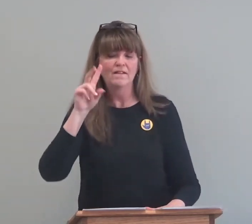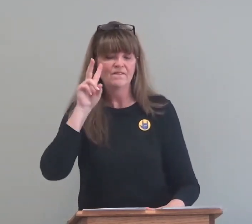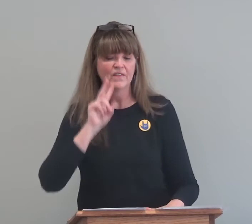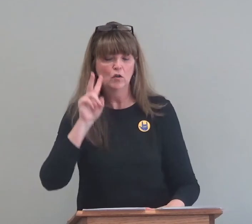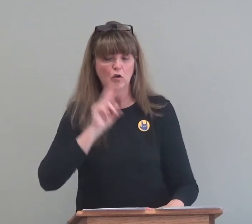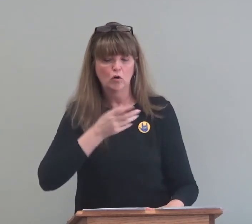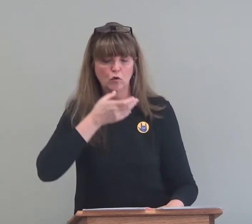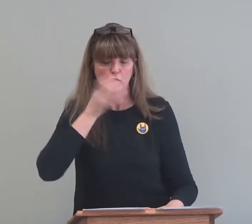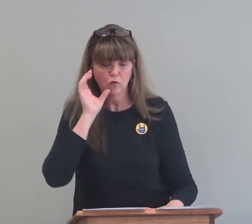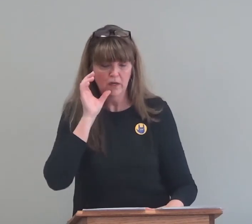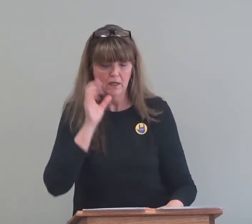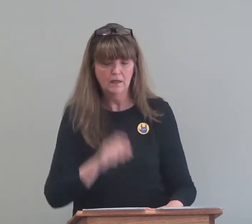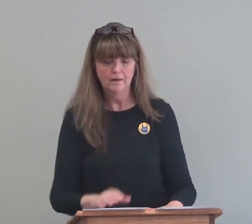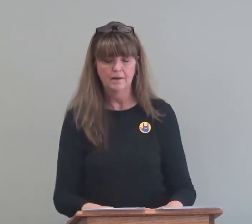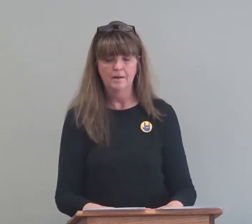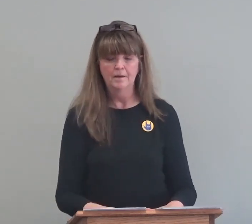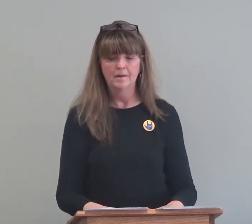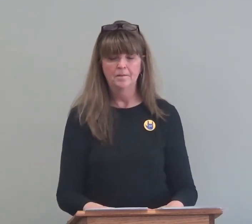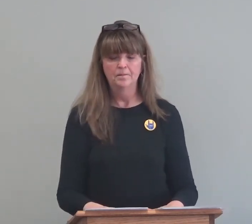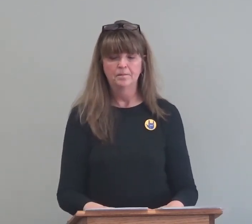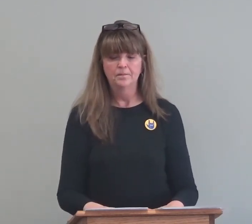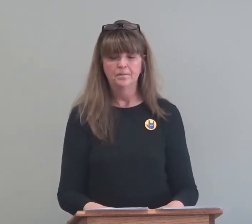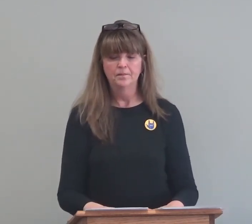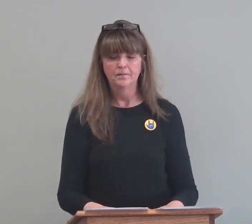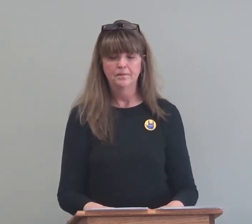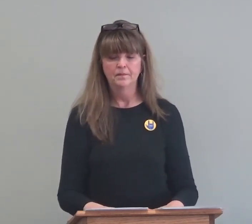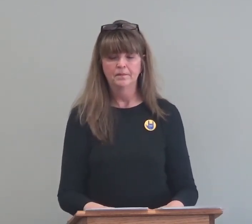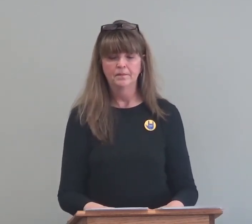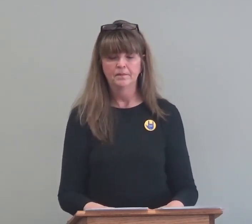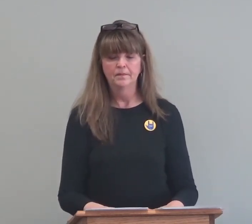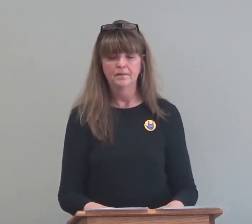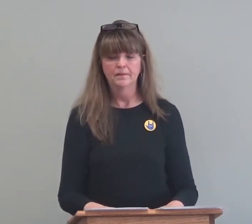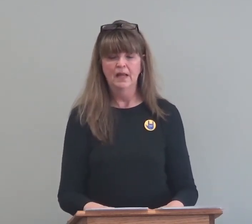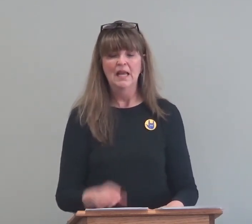He will be offered gall and vinegar to drink while he's being crucified.